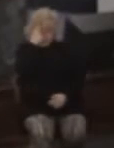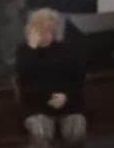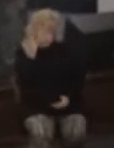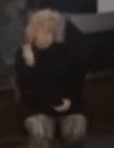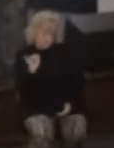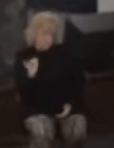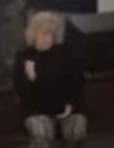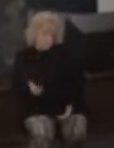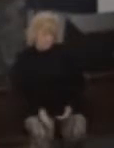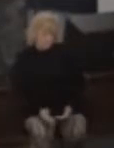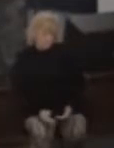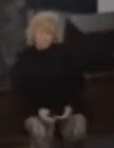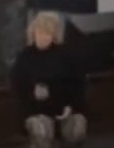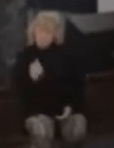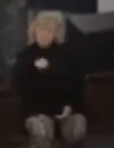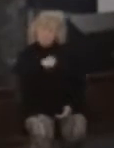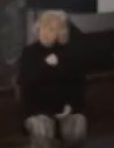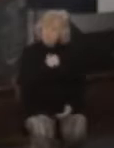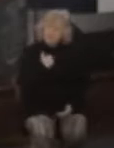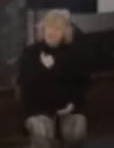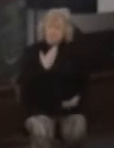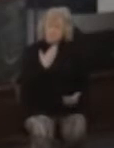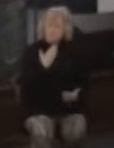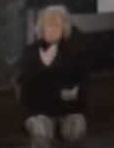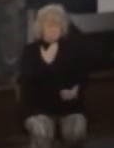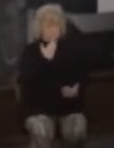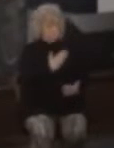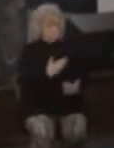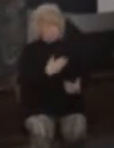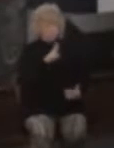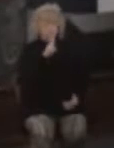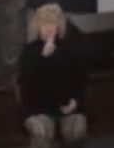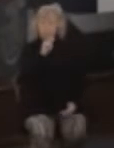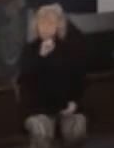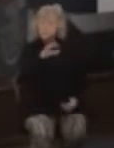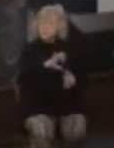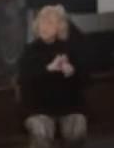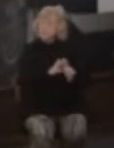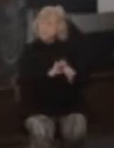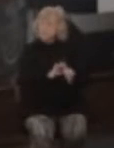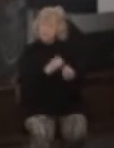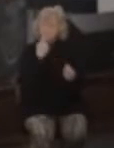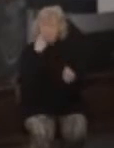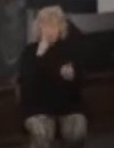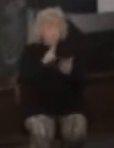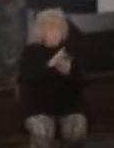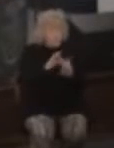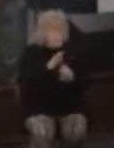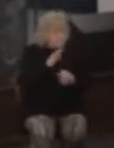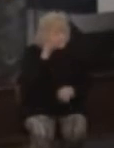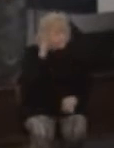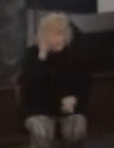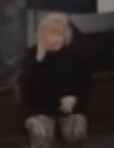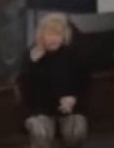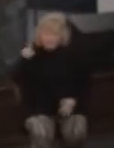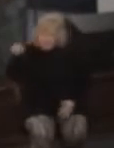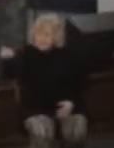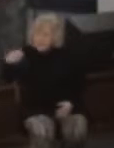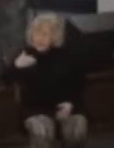see, we can seek an even greater unity today. You and I can, because of the Holy Spirit in each of us as a